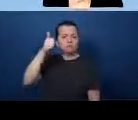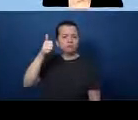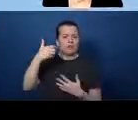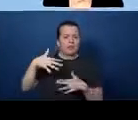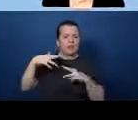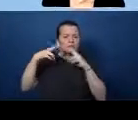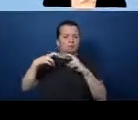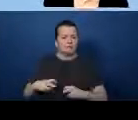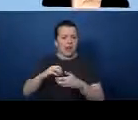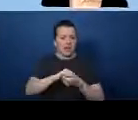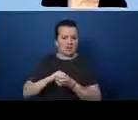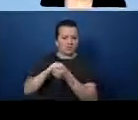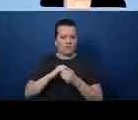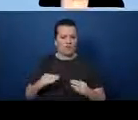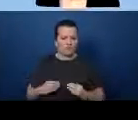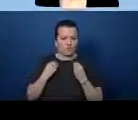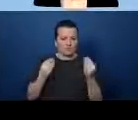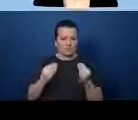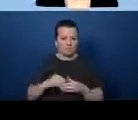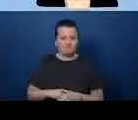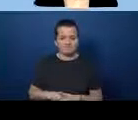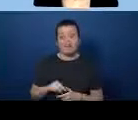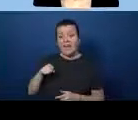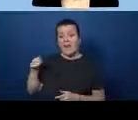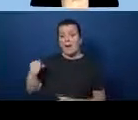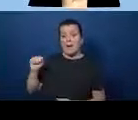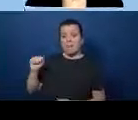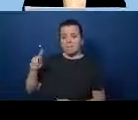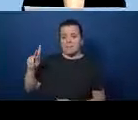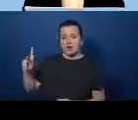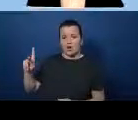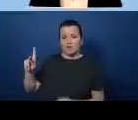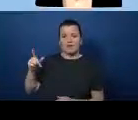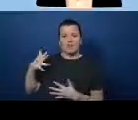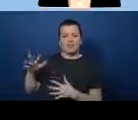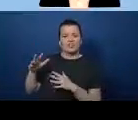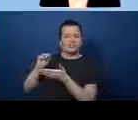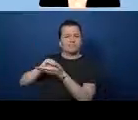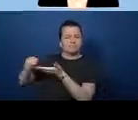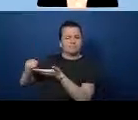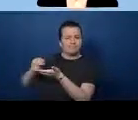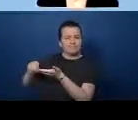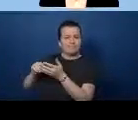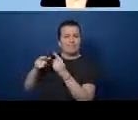methodologies. He has published several articles, including the co-authored book